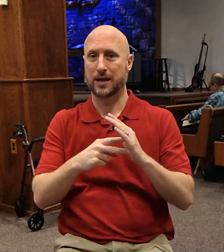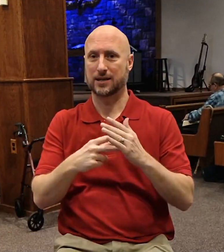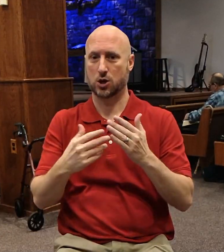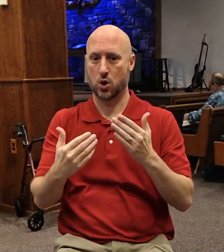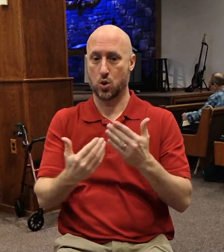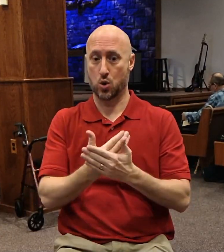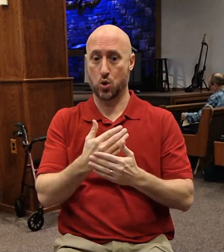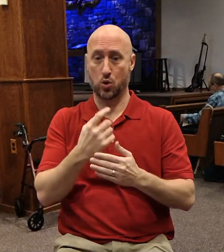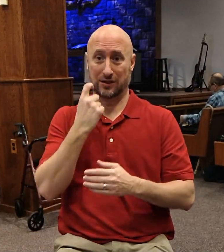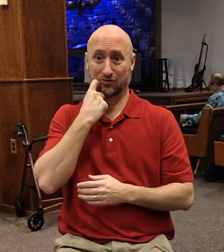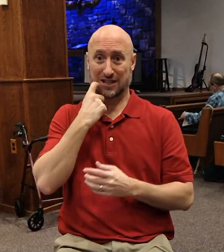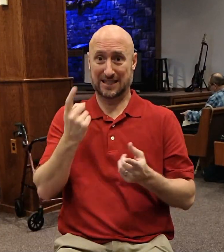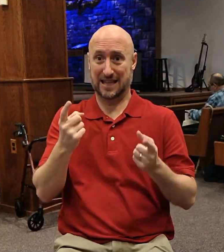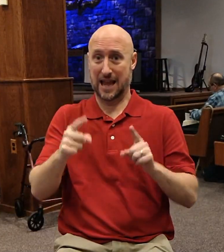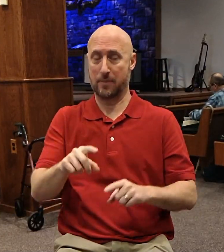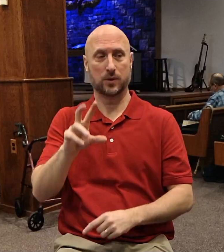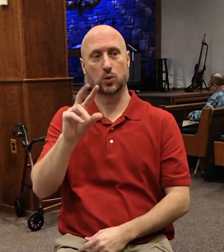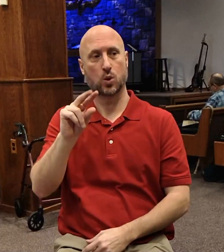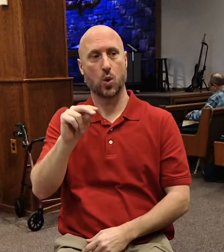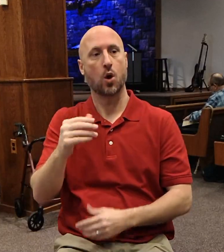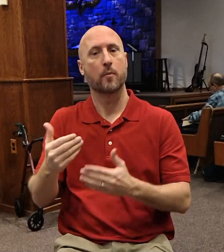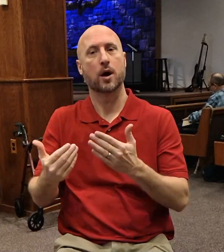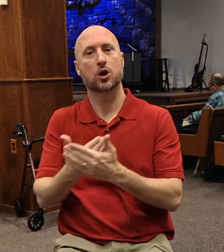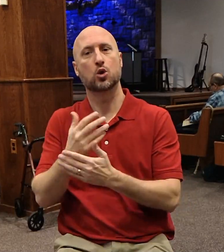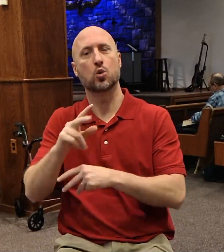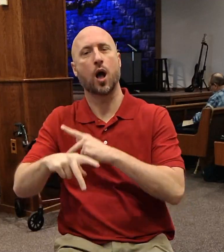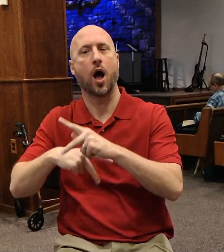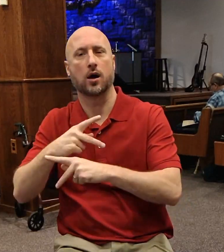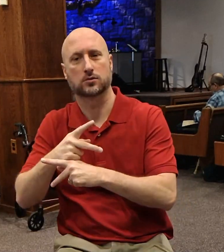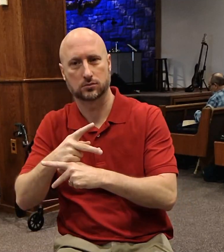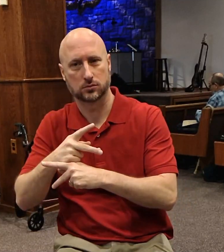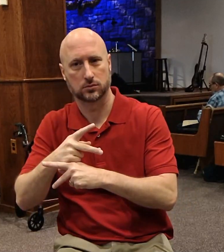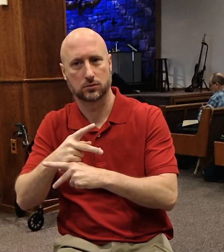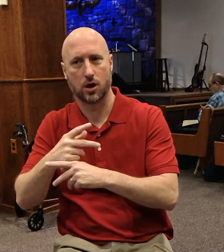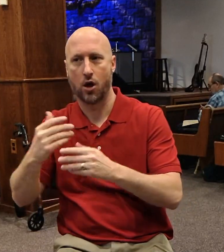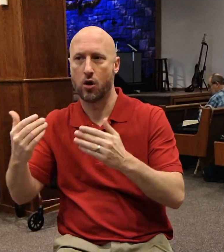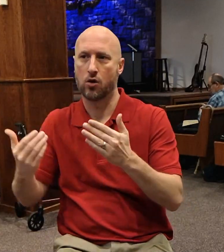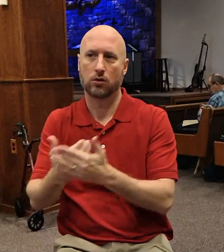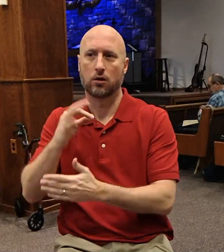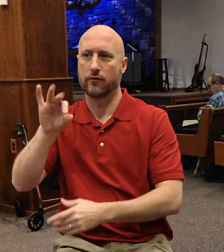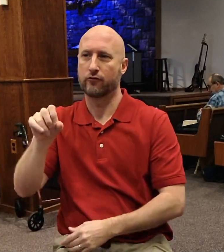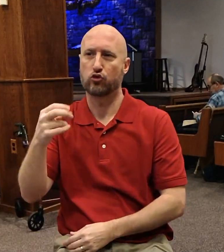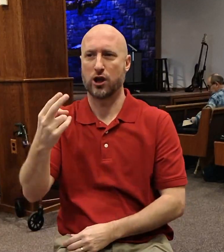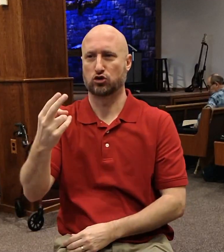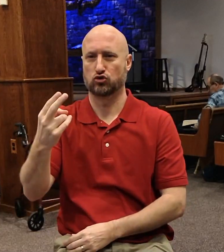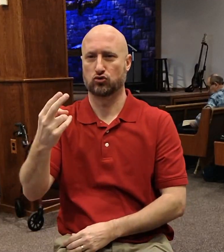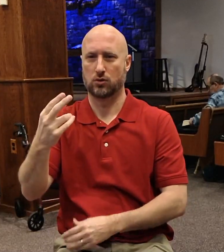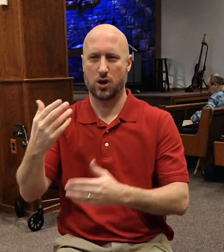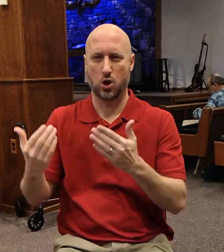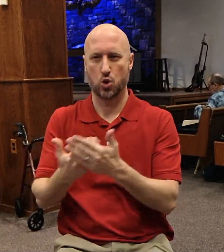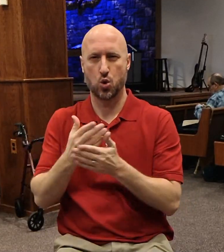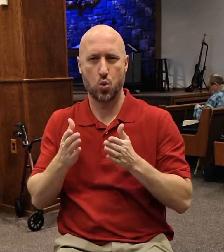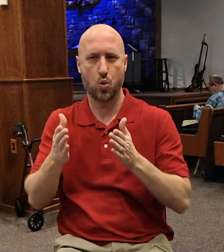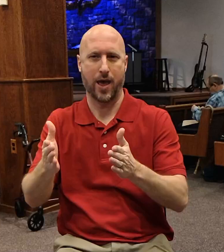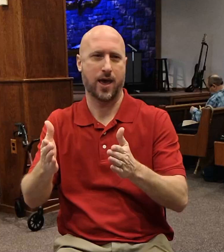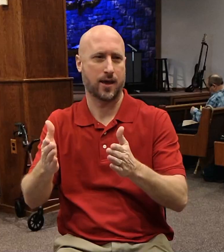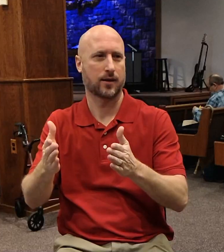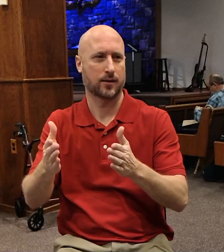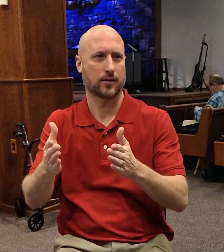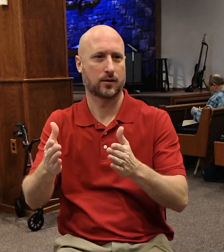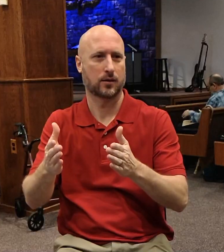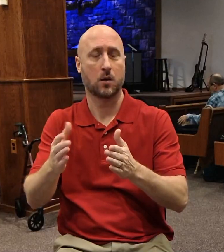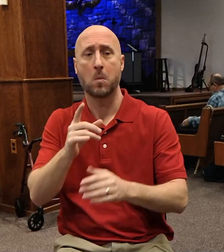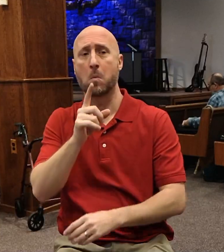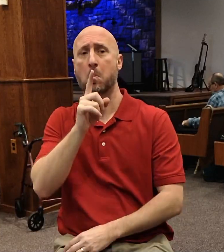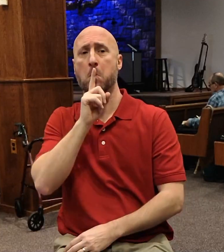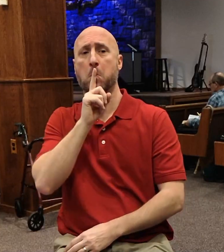in measure. It's new in nature. It's fresh. It's something new in that sense. It isn't new